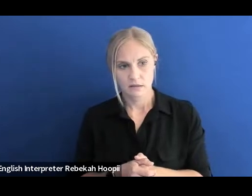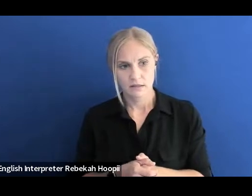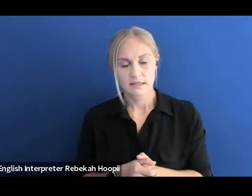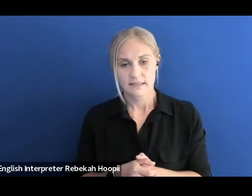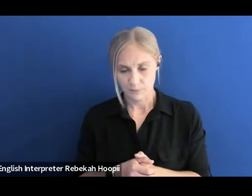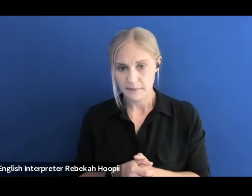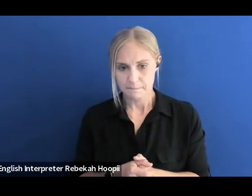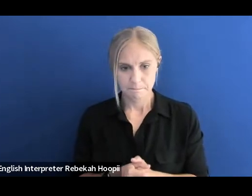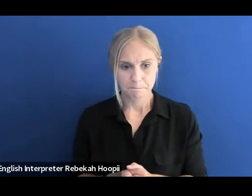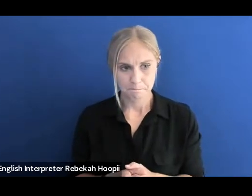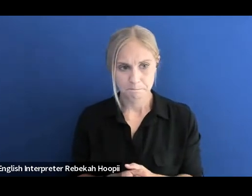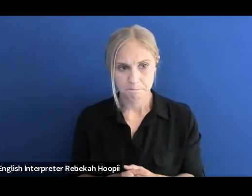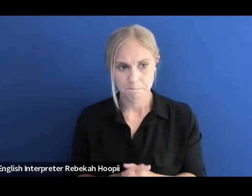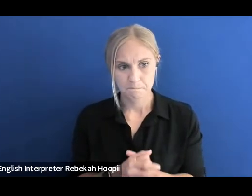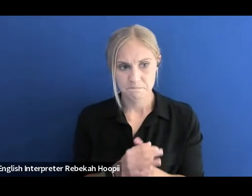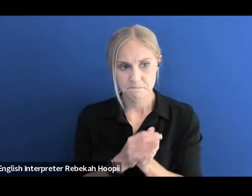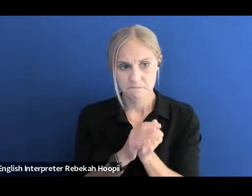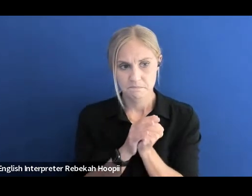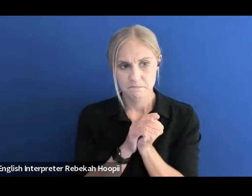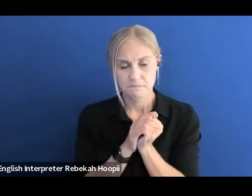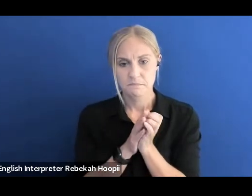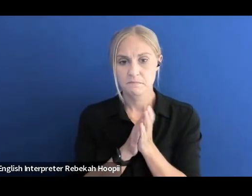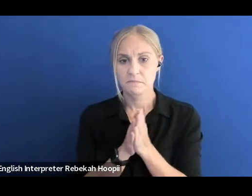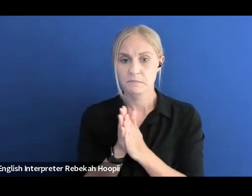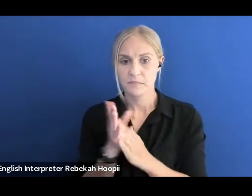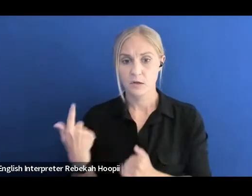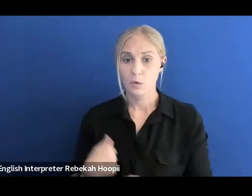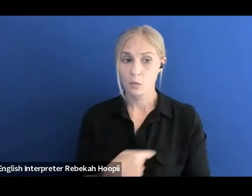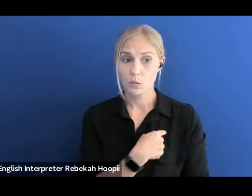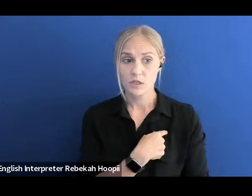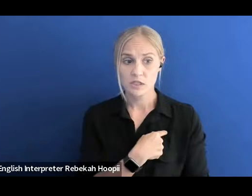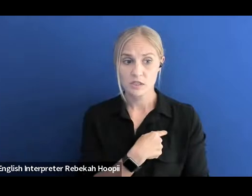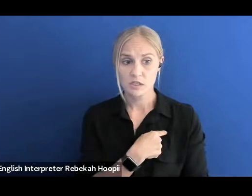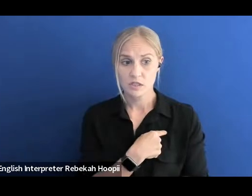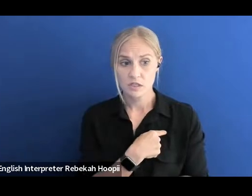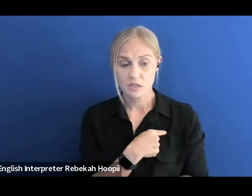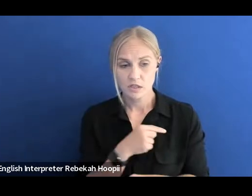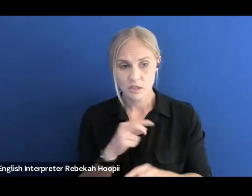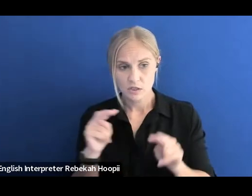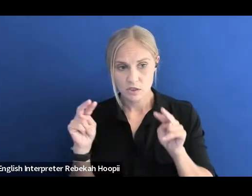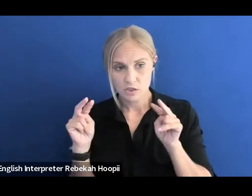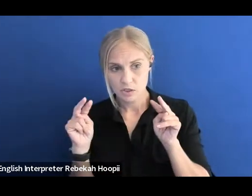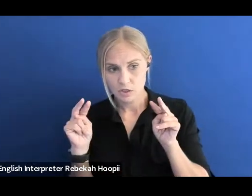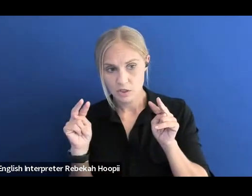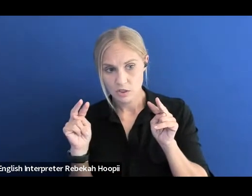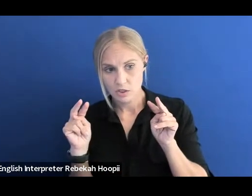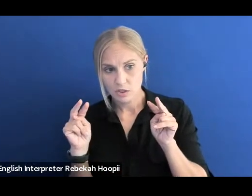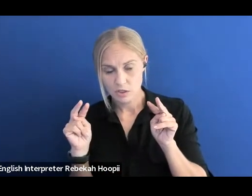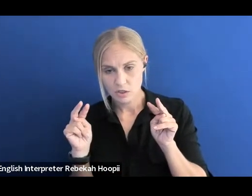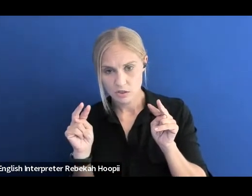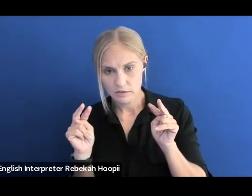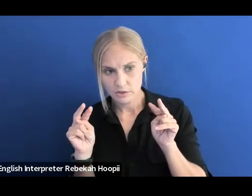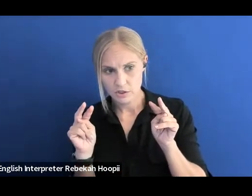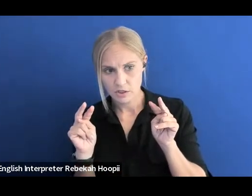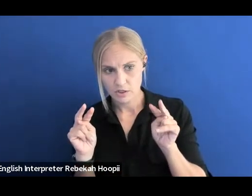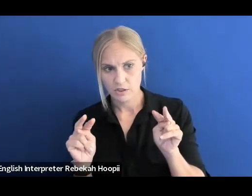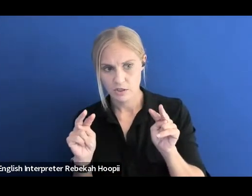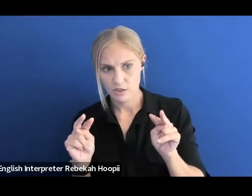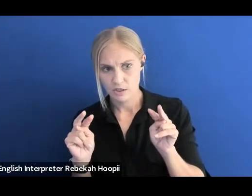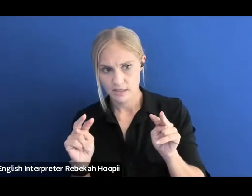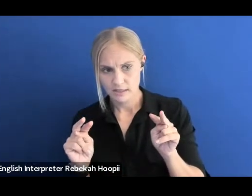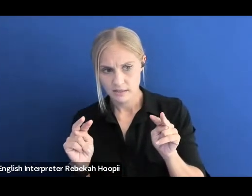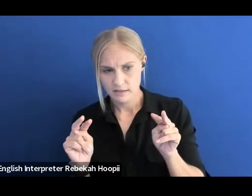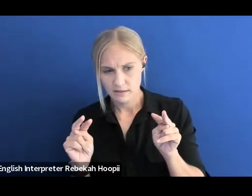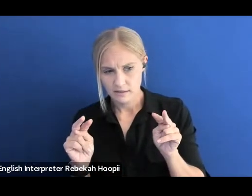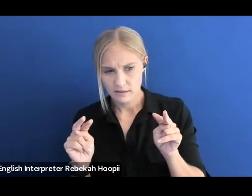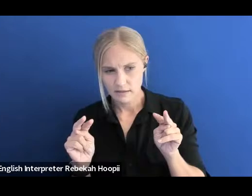Yeah, and that we should look towards our veterans who are for peace to